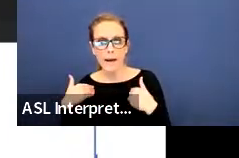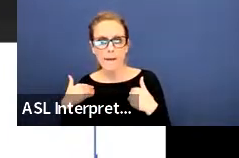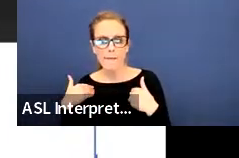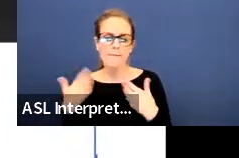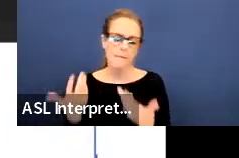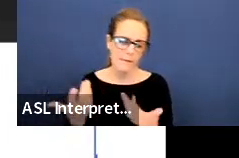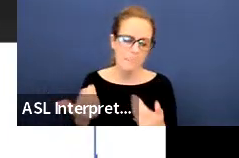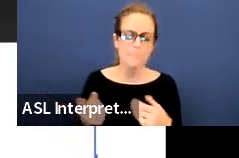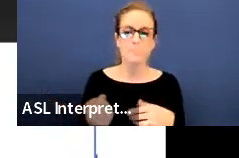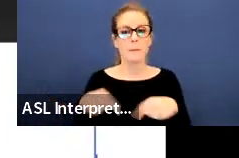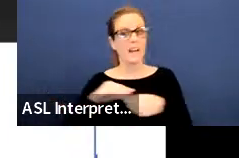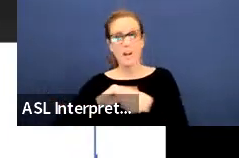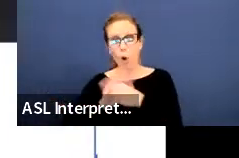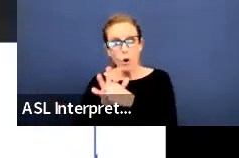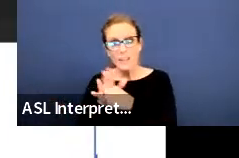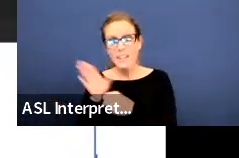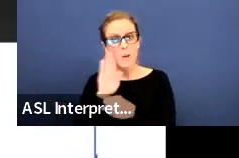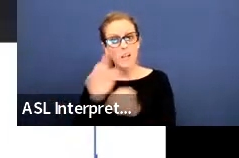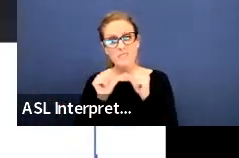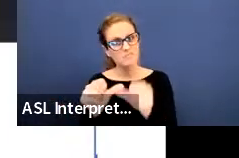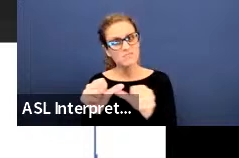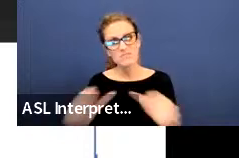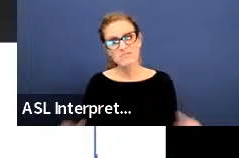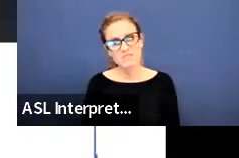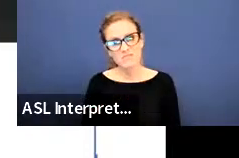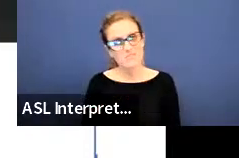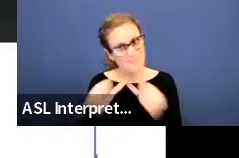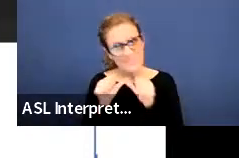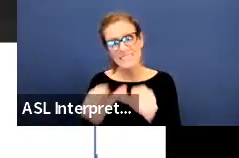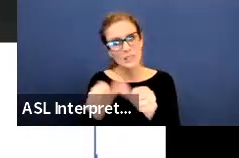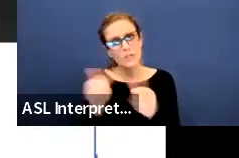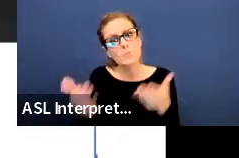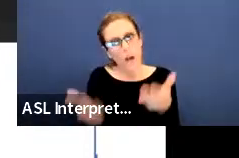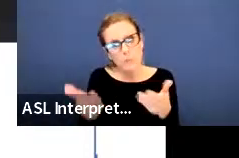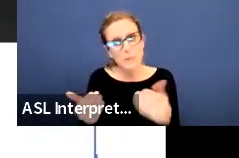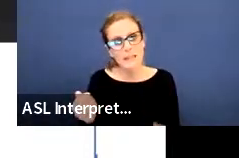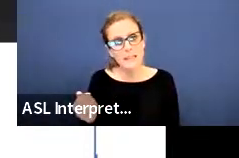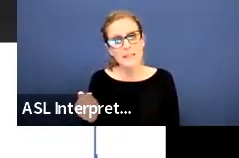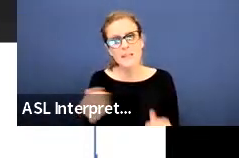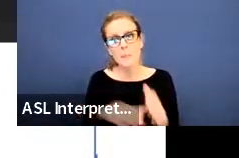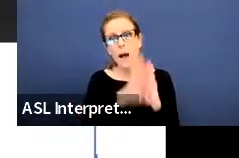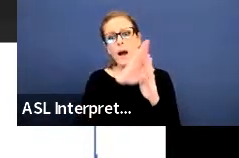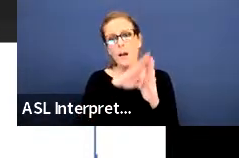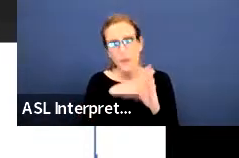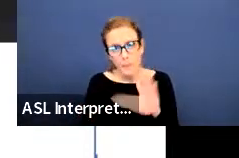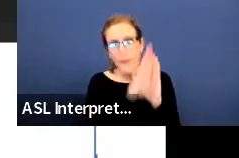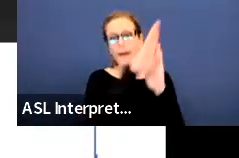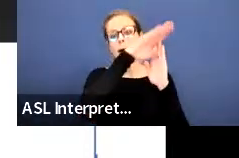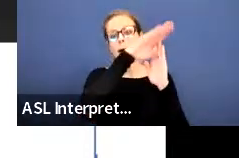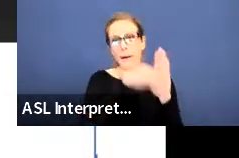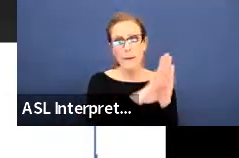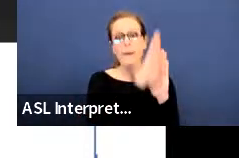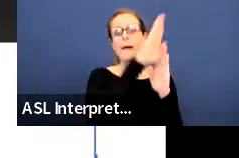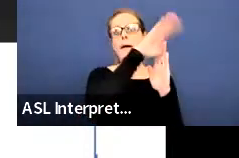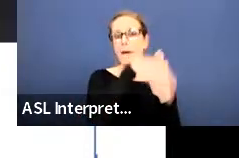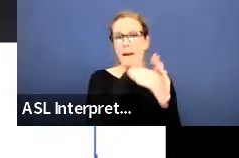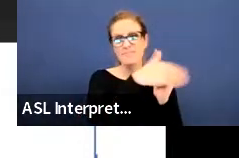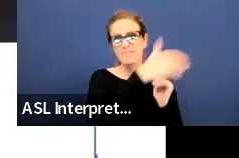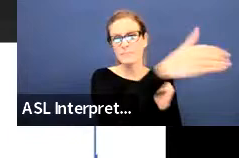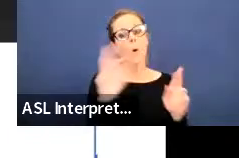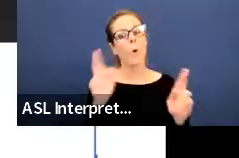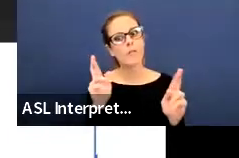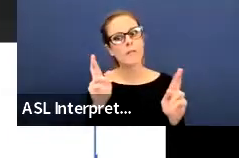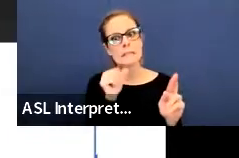this is COVID is going to be with us. It's going to continue probably to cause waves, maybe even waves of severe disease, although hopefully